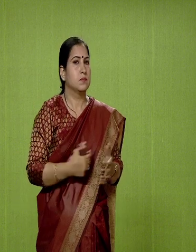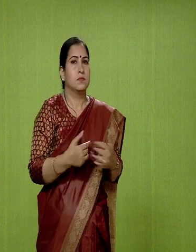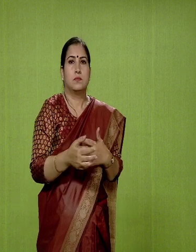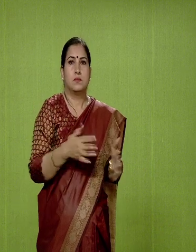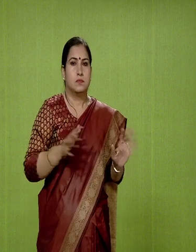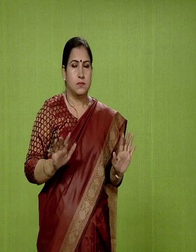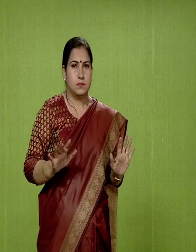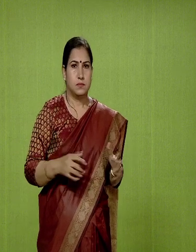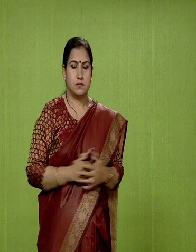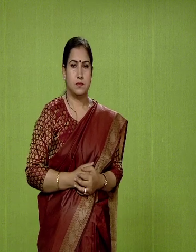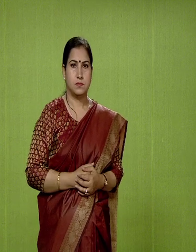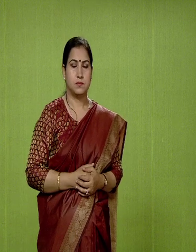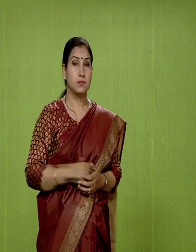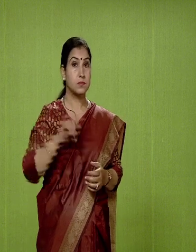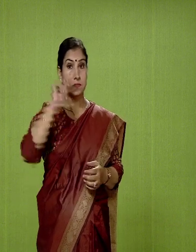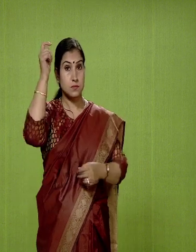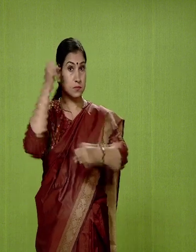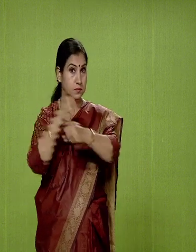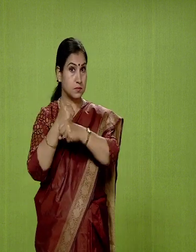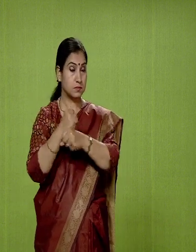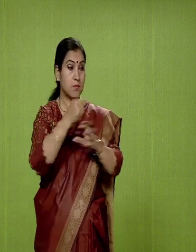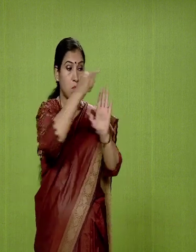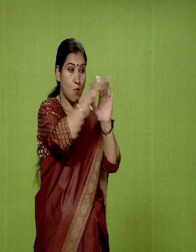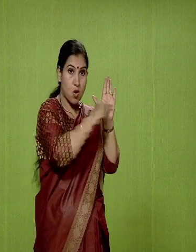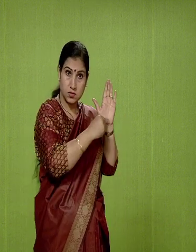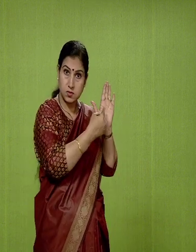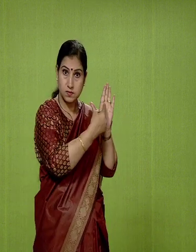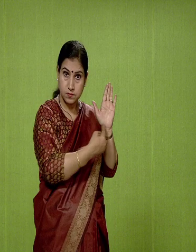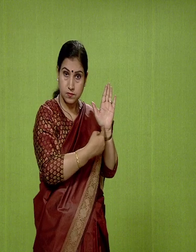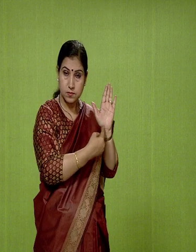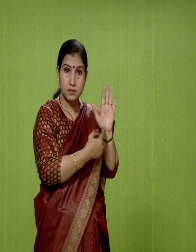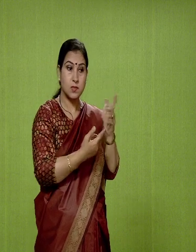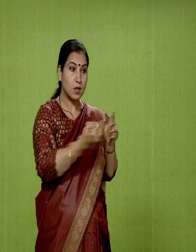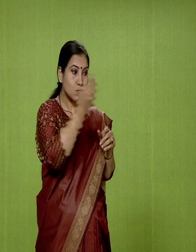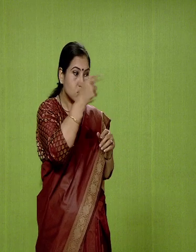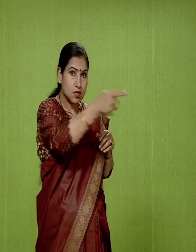However, British policy towards Muslims